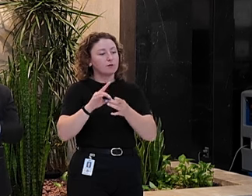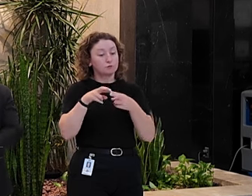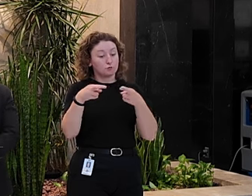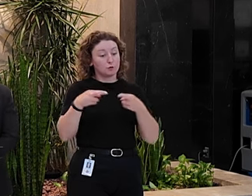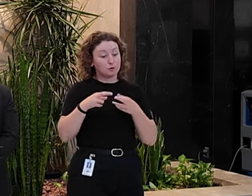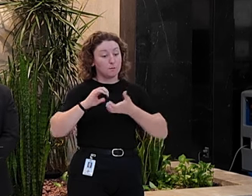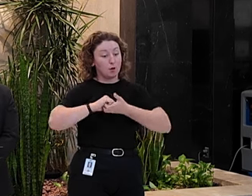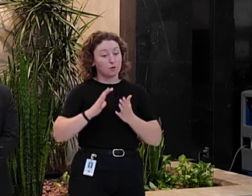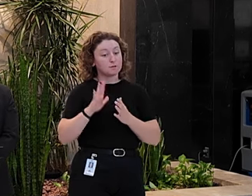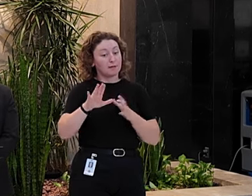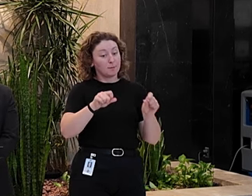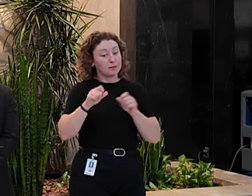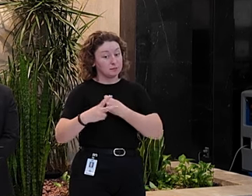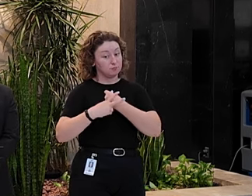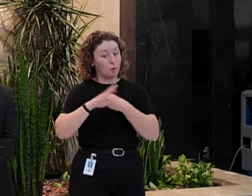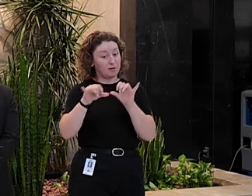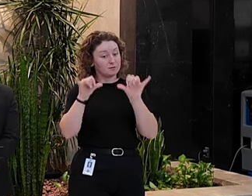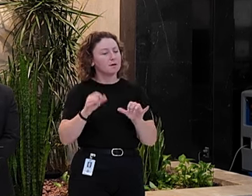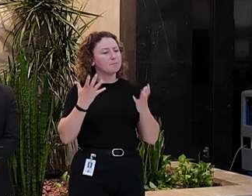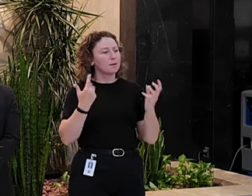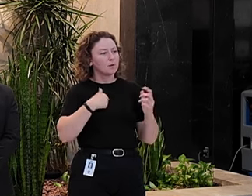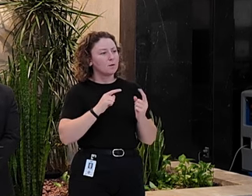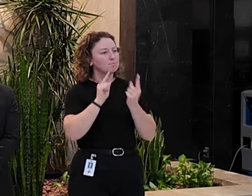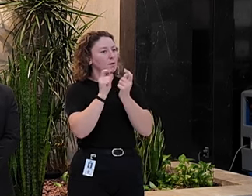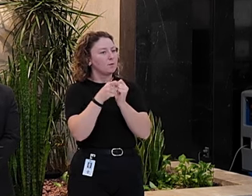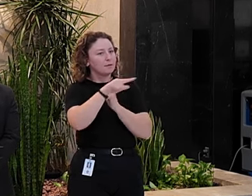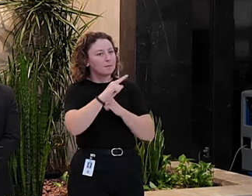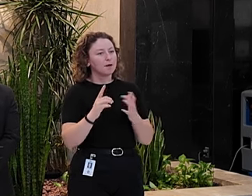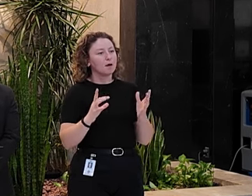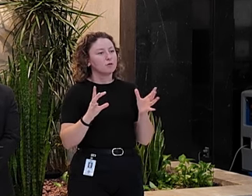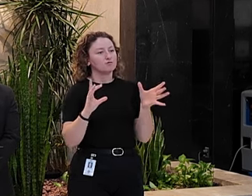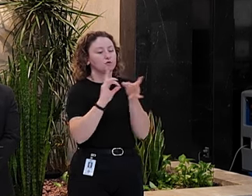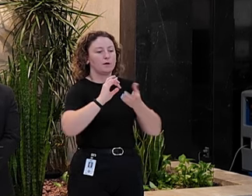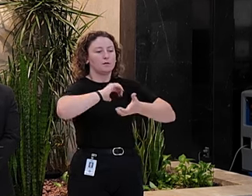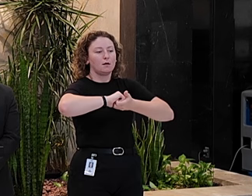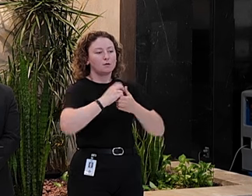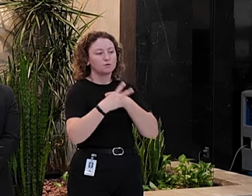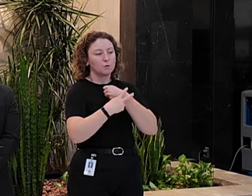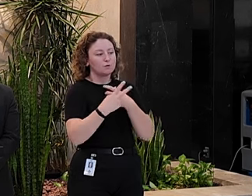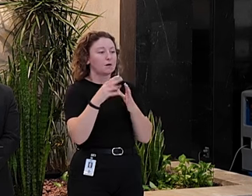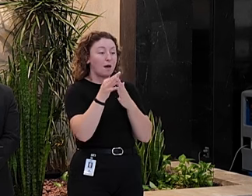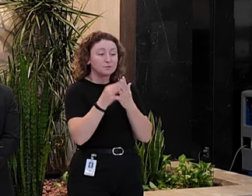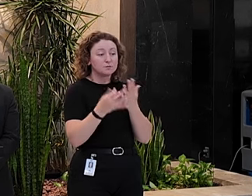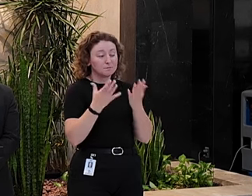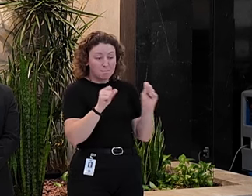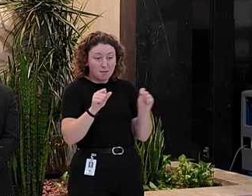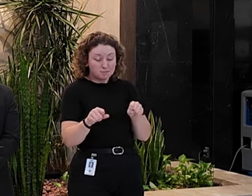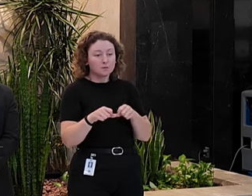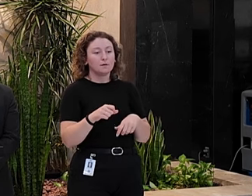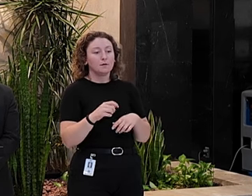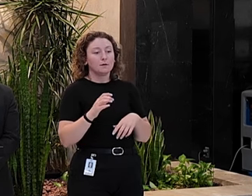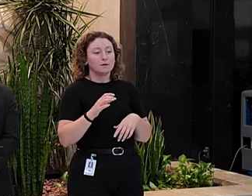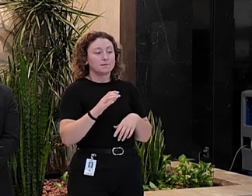their ability to store in their system, maybe we talk with them on joint storage options and seeing if there's any capacity there. The council members have